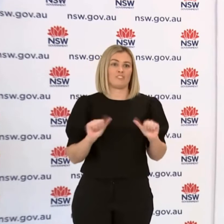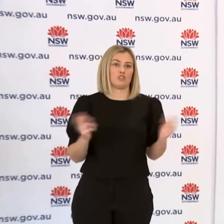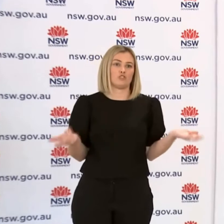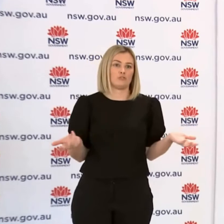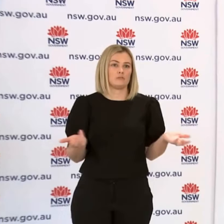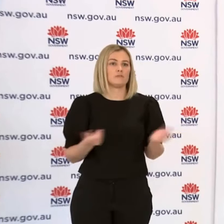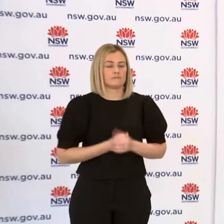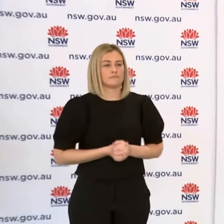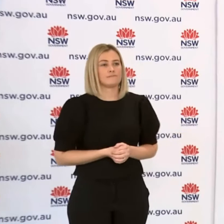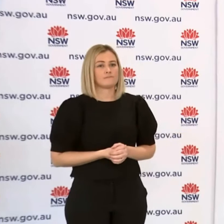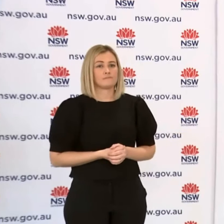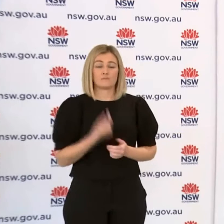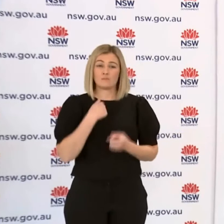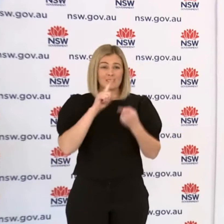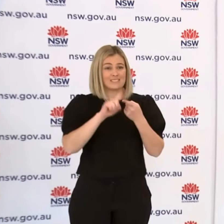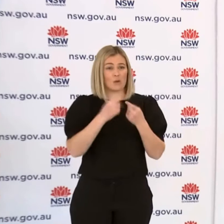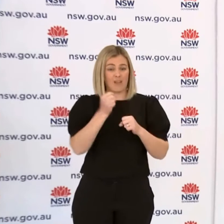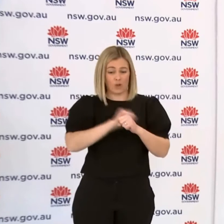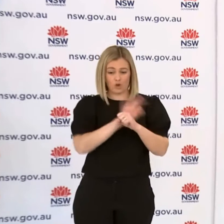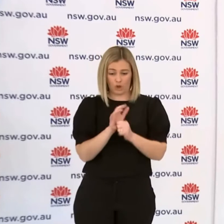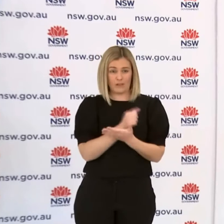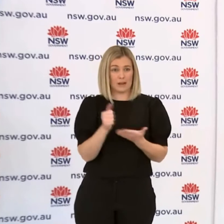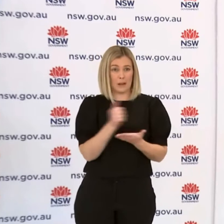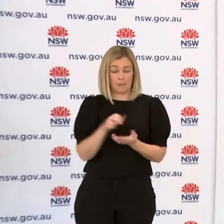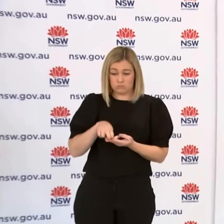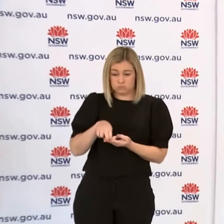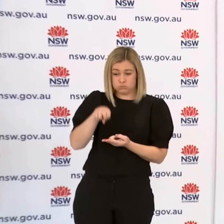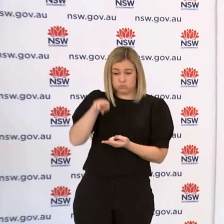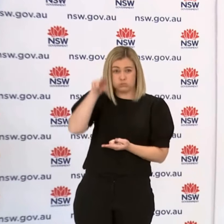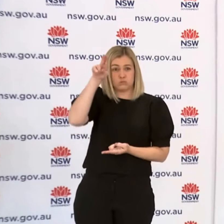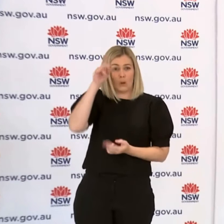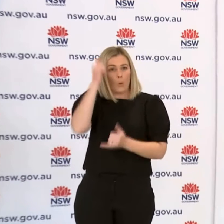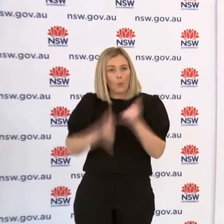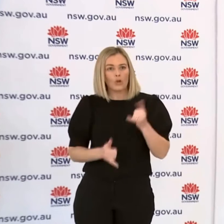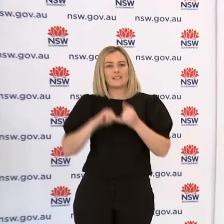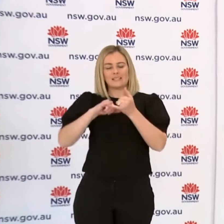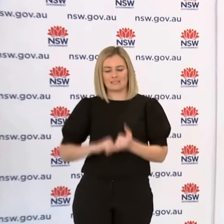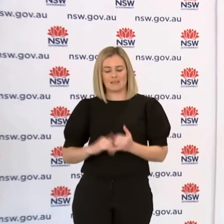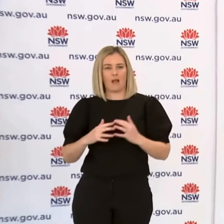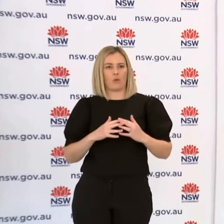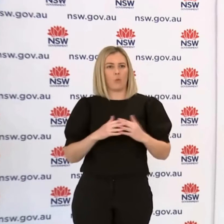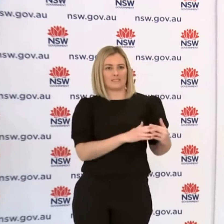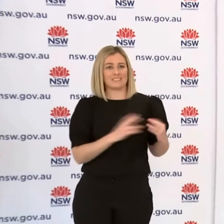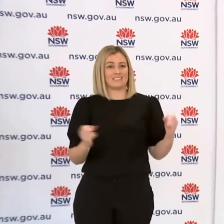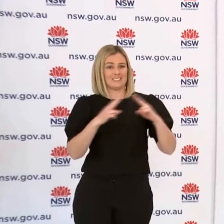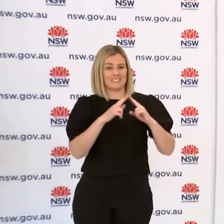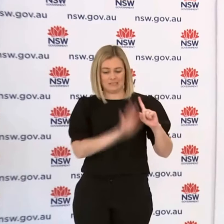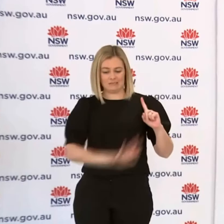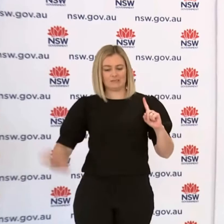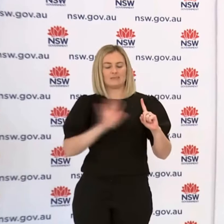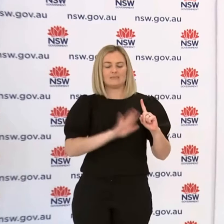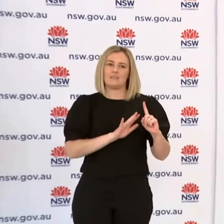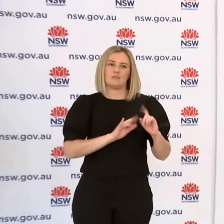these escalating numbers of cases, particularly in southwest and western Sydney. I